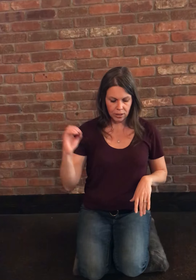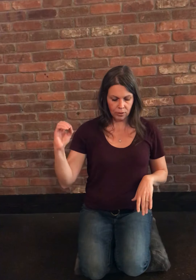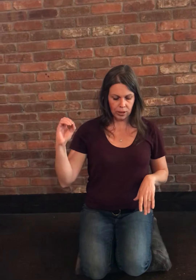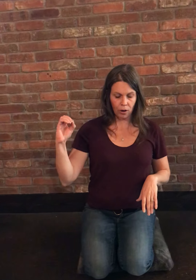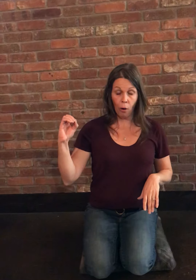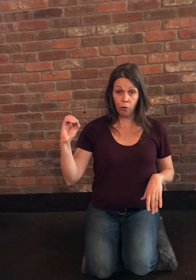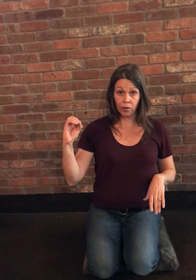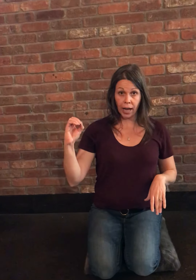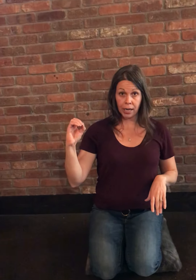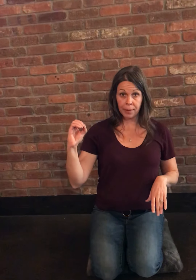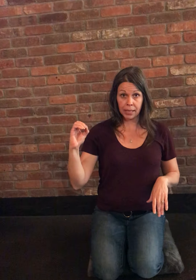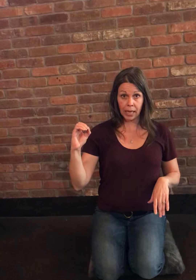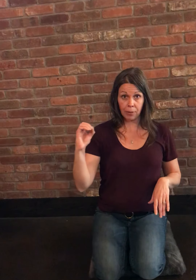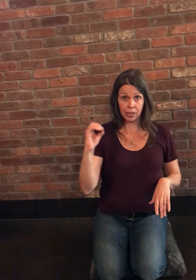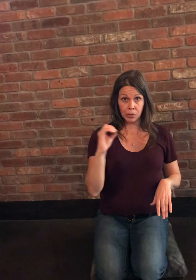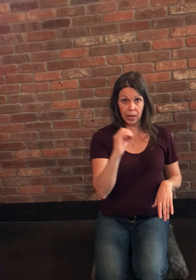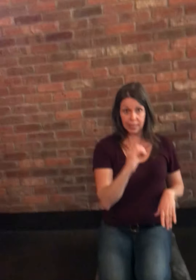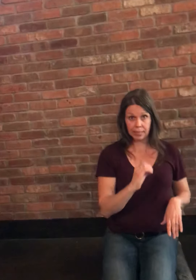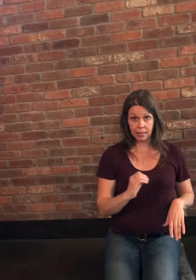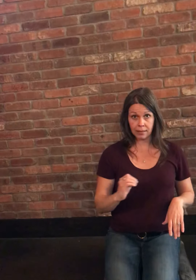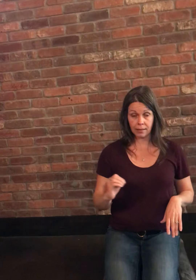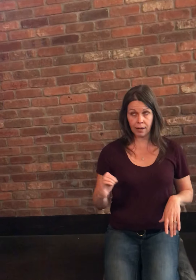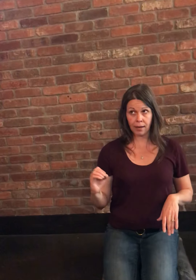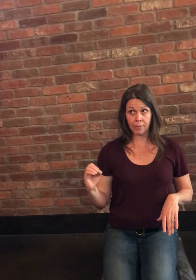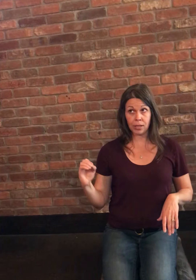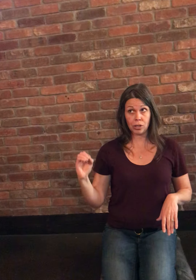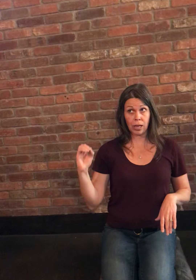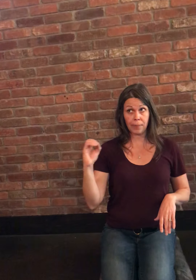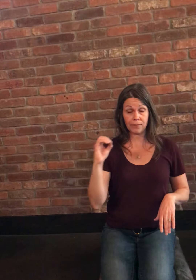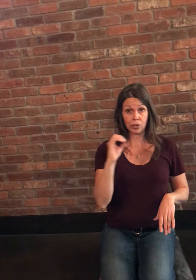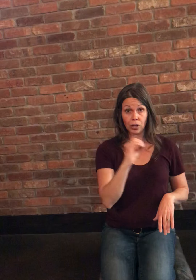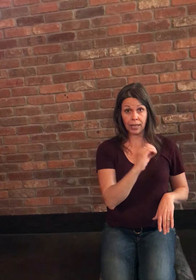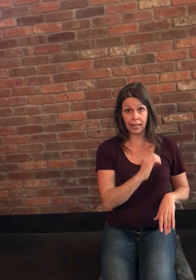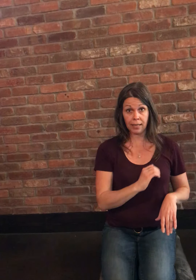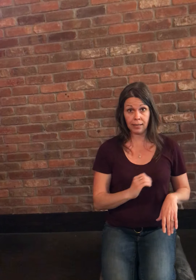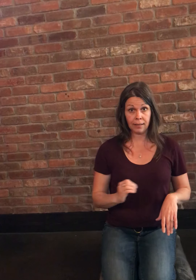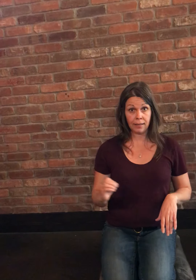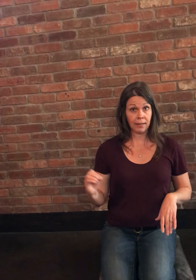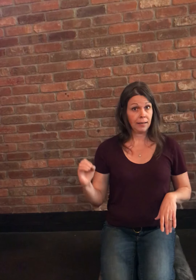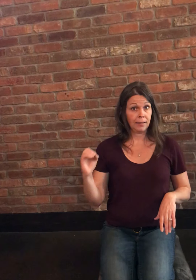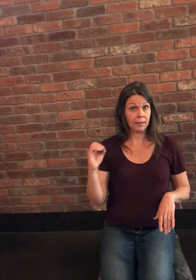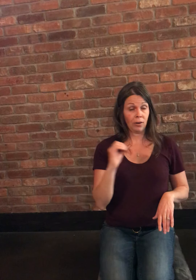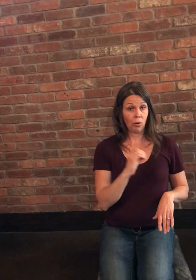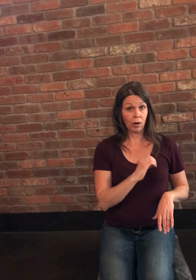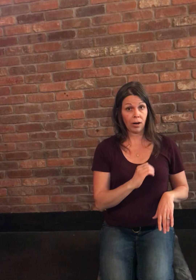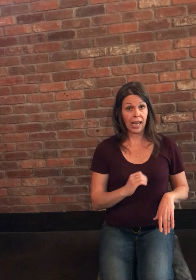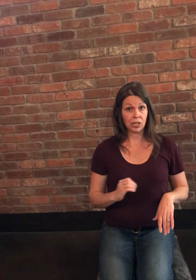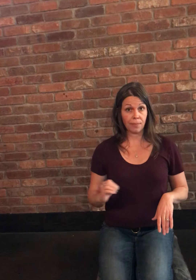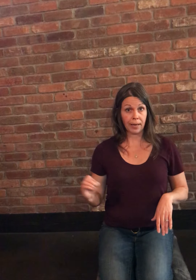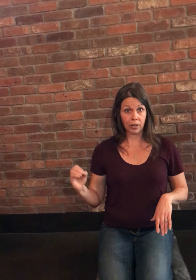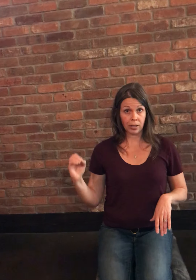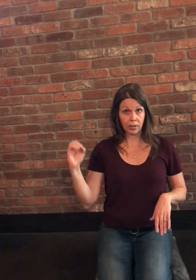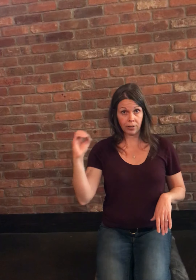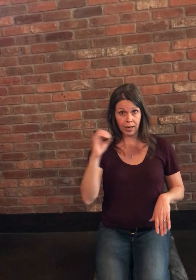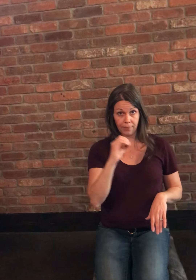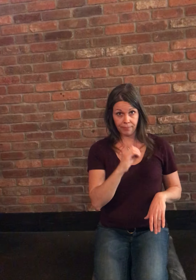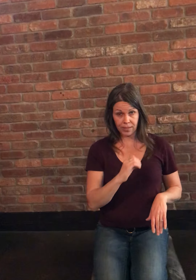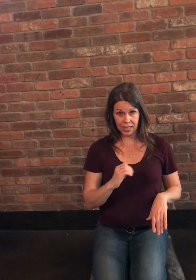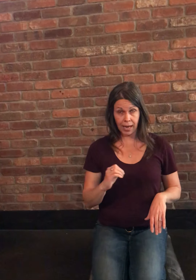we do an O for Ottoman and we trace the shape of Turkey or Asia Minor. Okay, it's kind